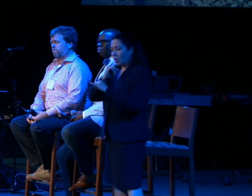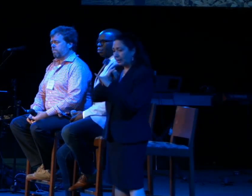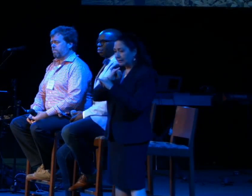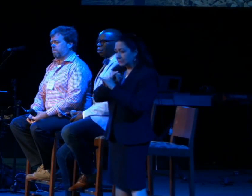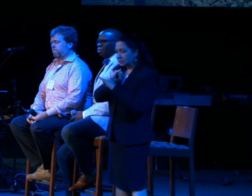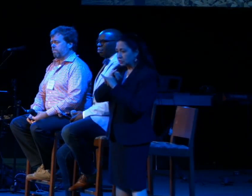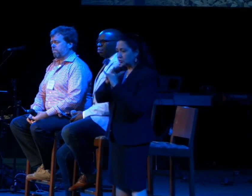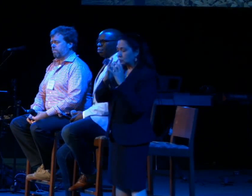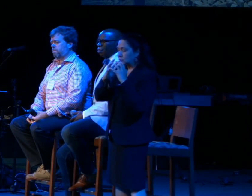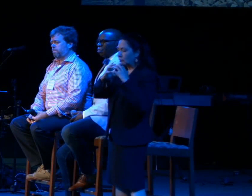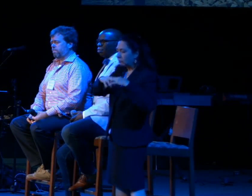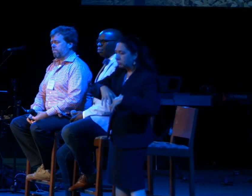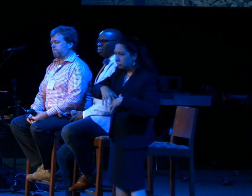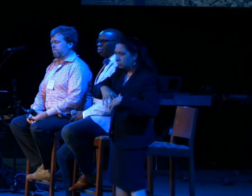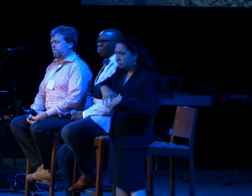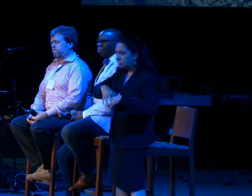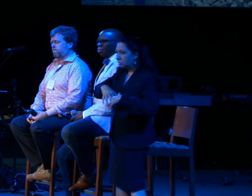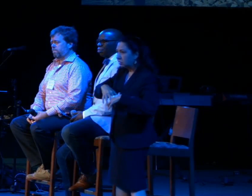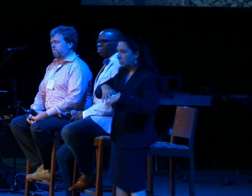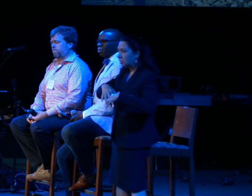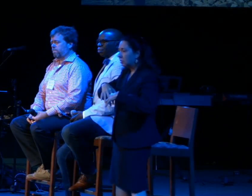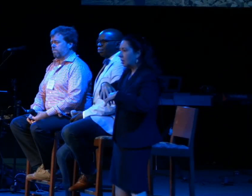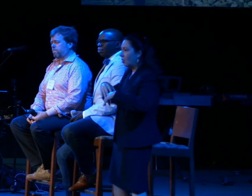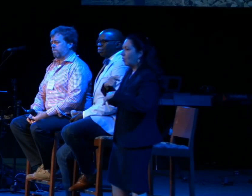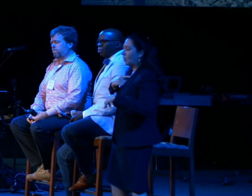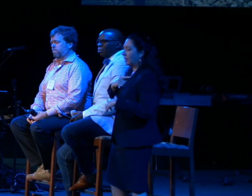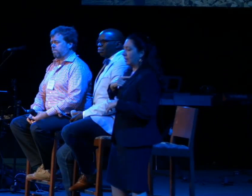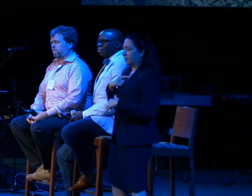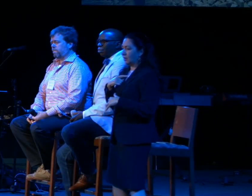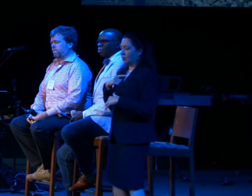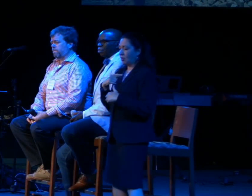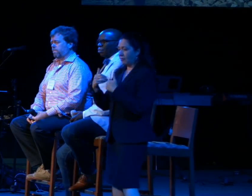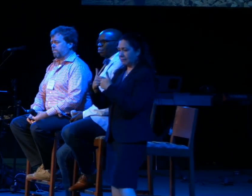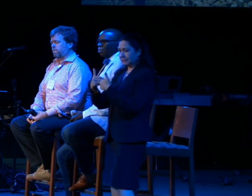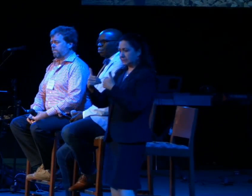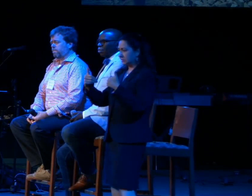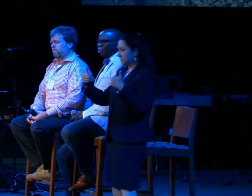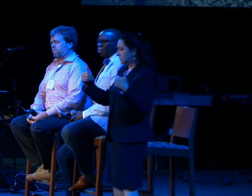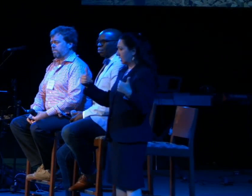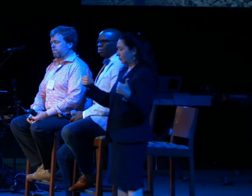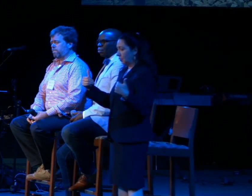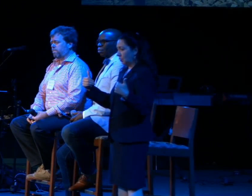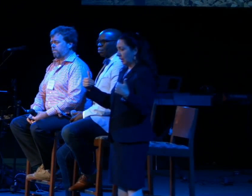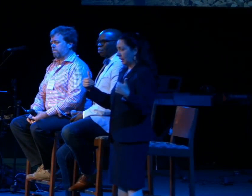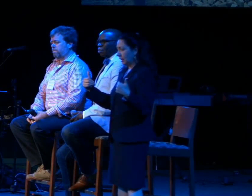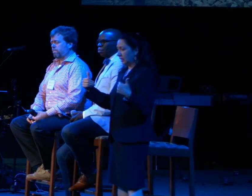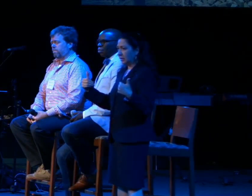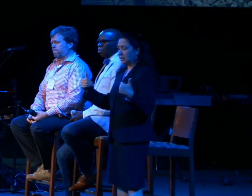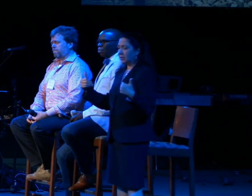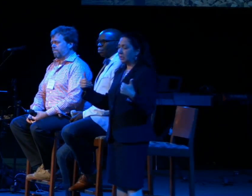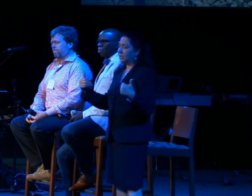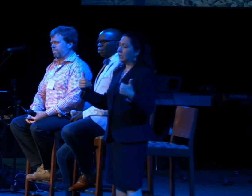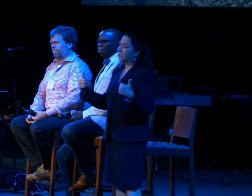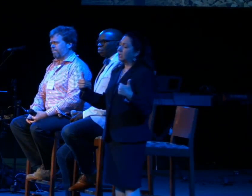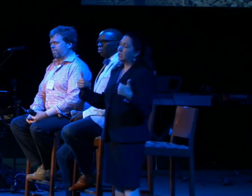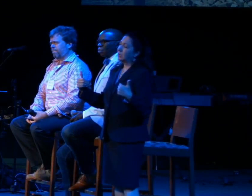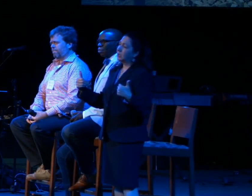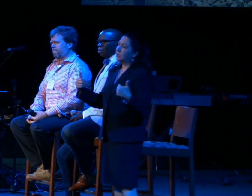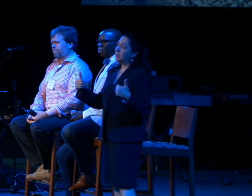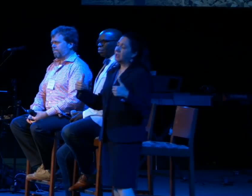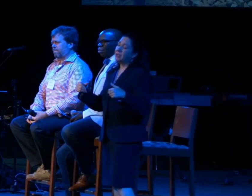Institutionally, the divisiveness that seems to separate us. And it can be very easy to say,